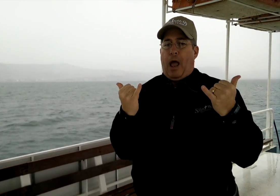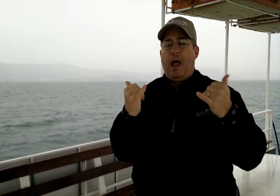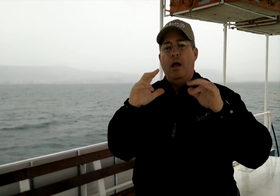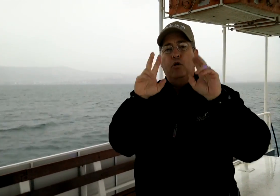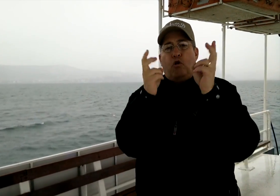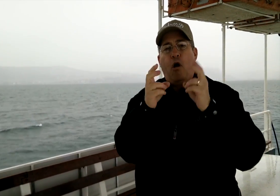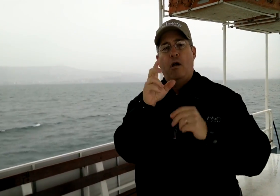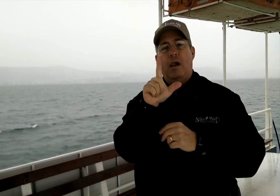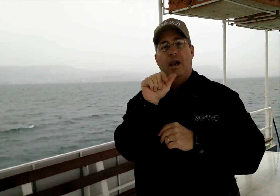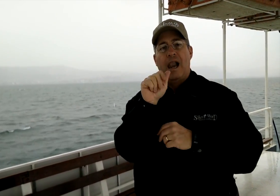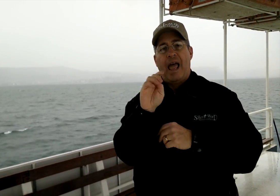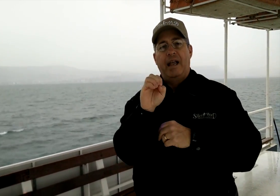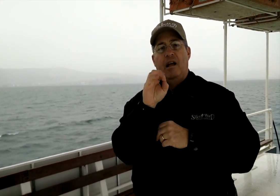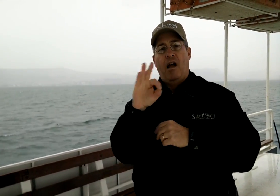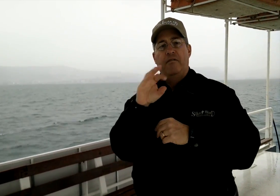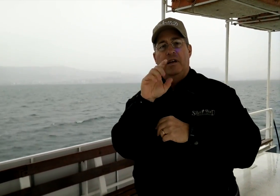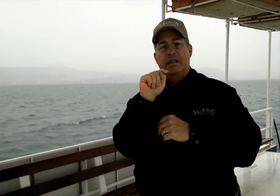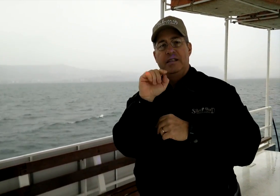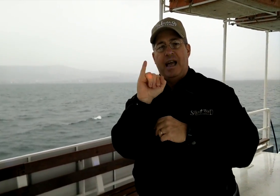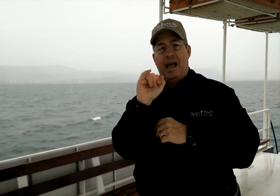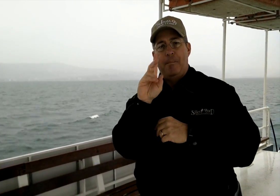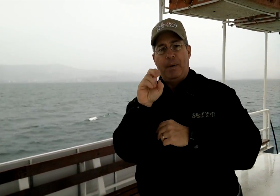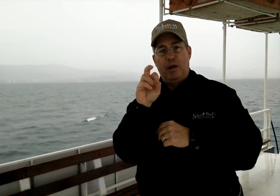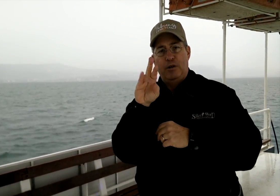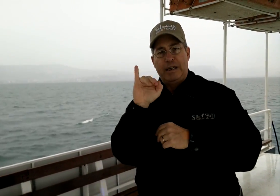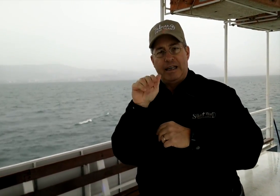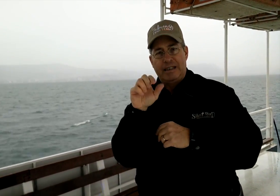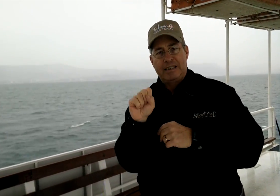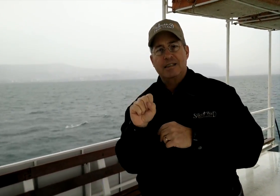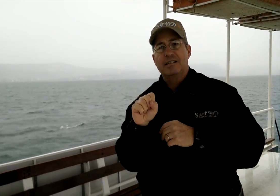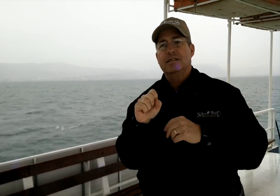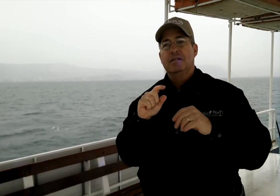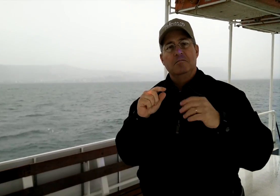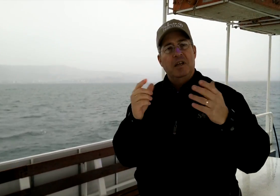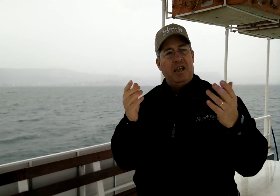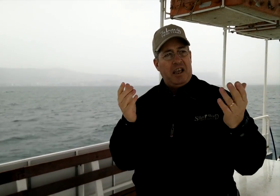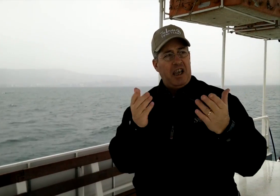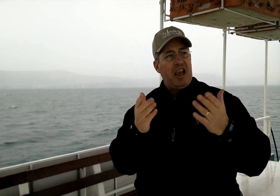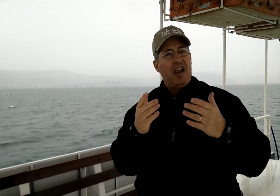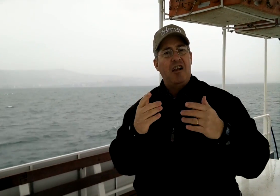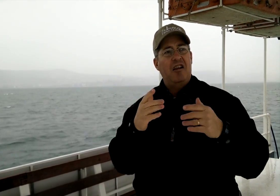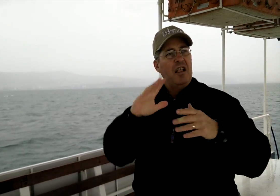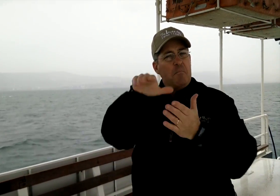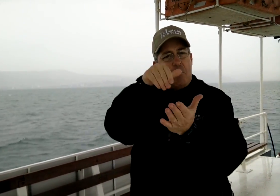see the lake, the Sea of Galilee here. It's really a lake. It's called the Lake of Tiberias today.